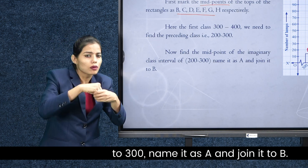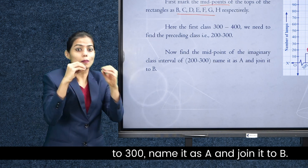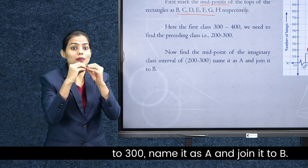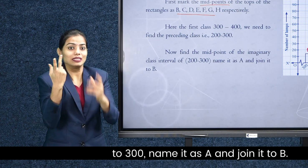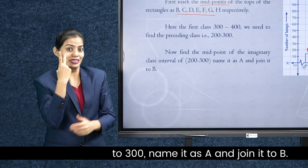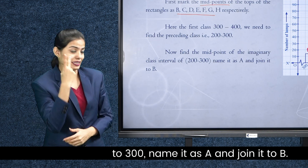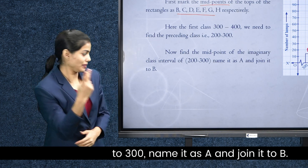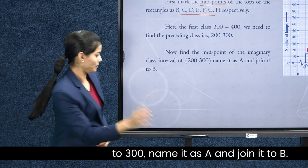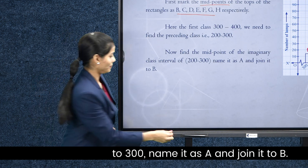join it to B.